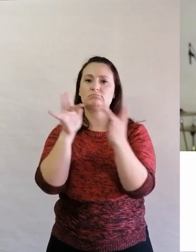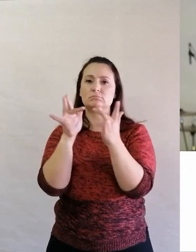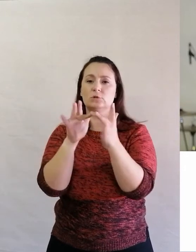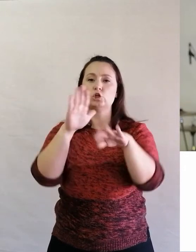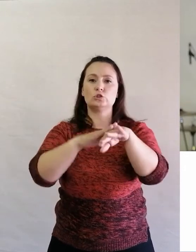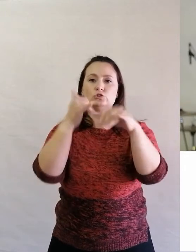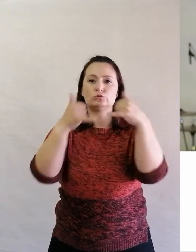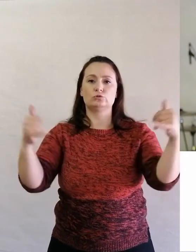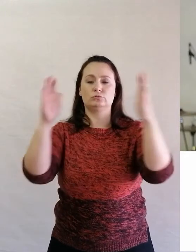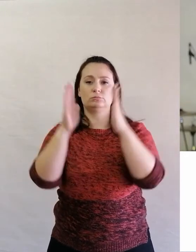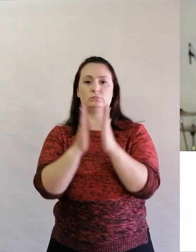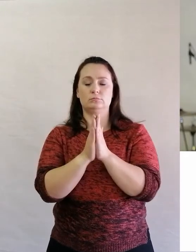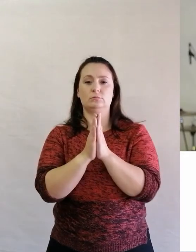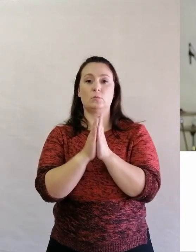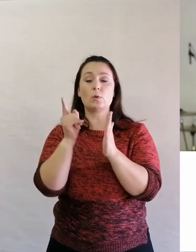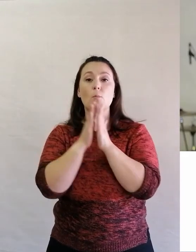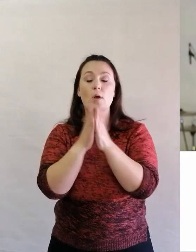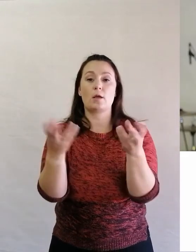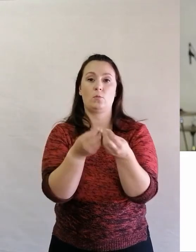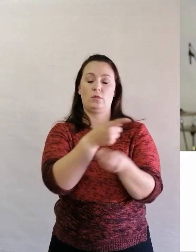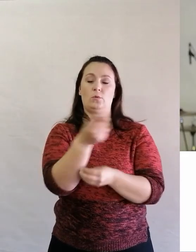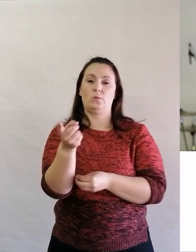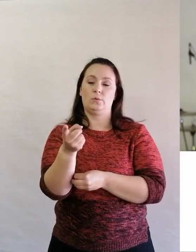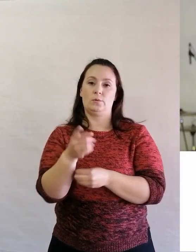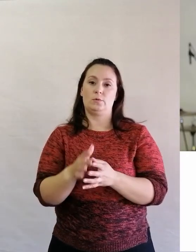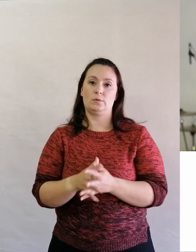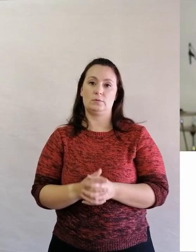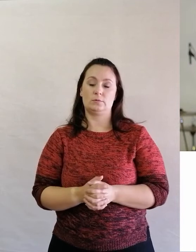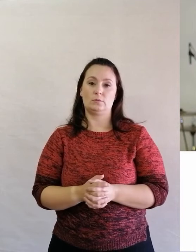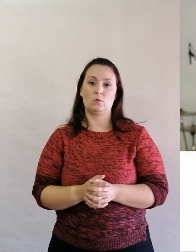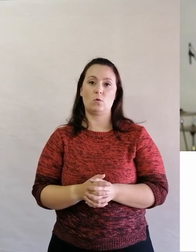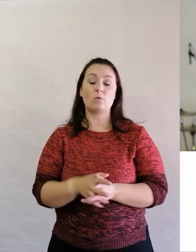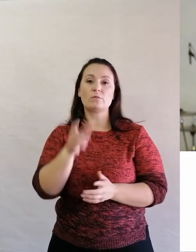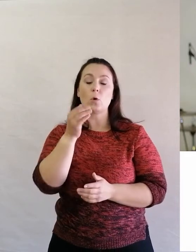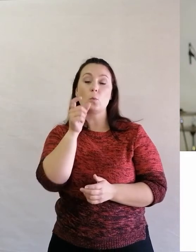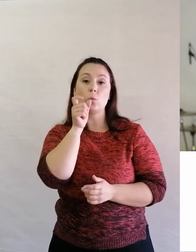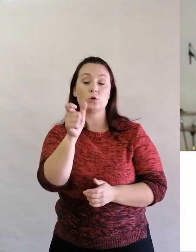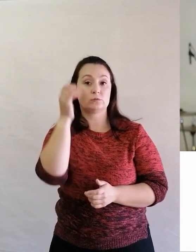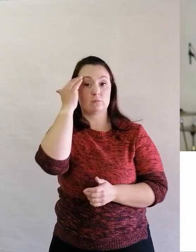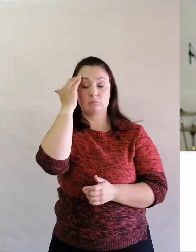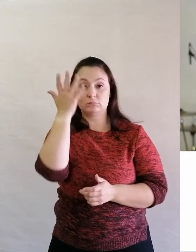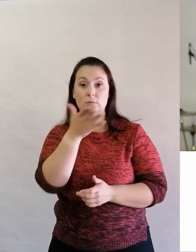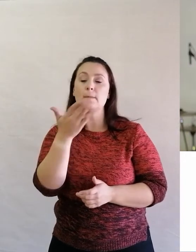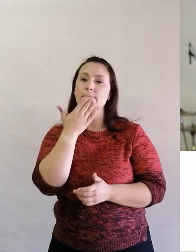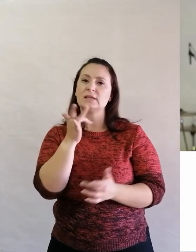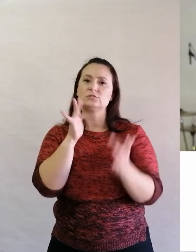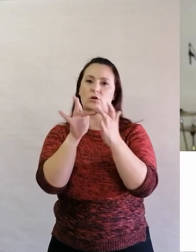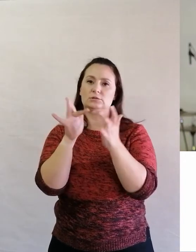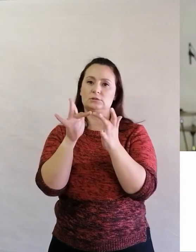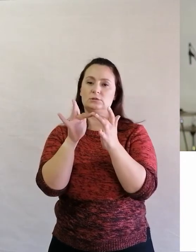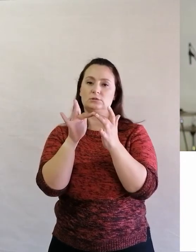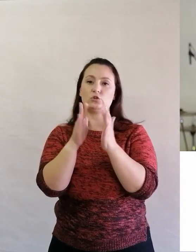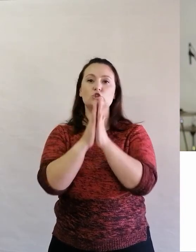Get into the prayer room. We want to pray with you. We want to help you. And any of those words of knowledge and any issue you have in your heart, get hold of us on